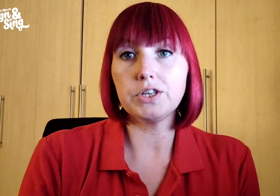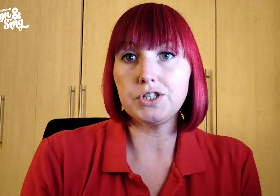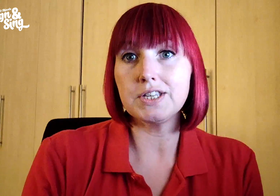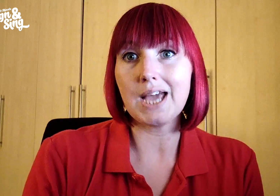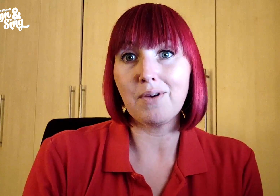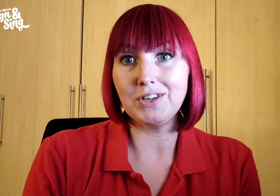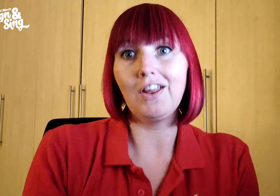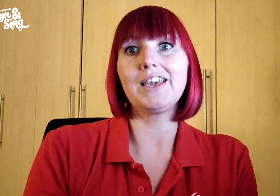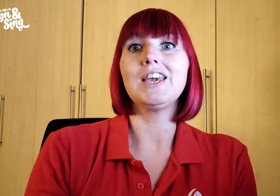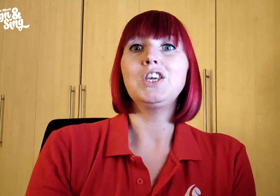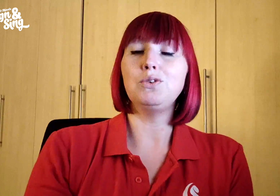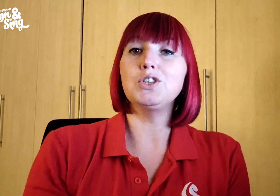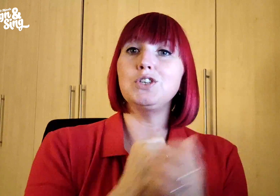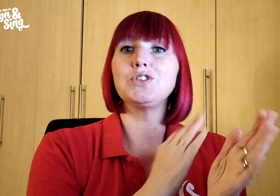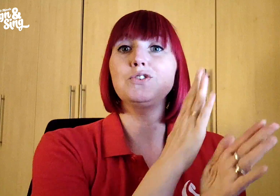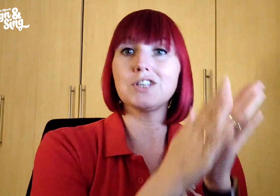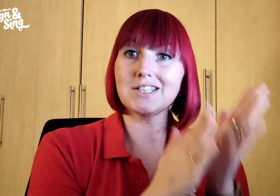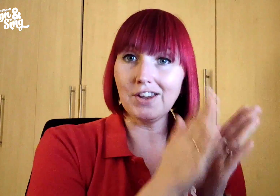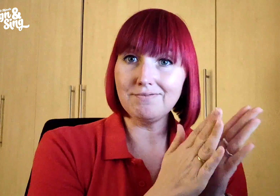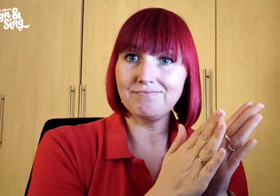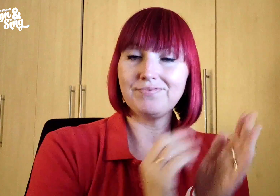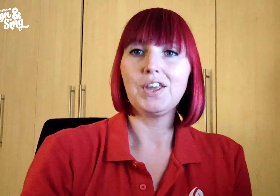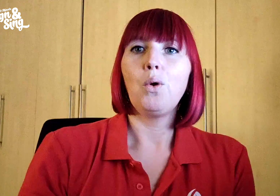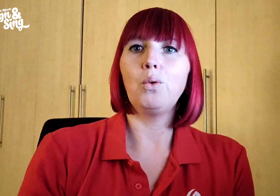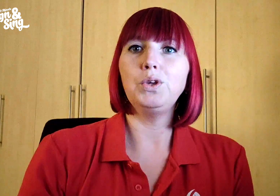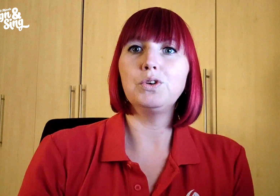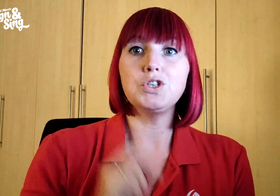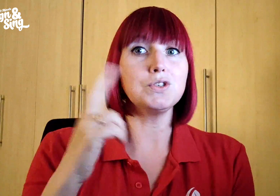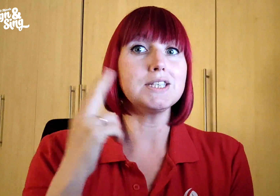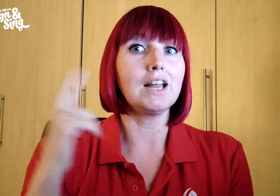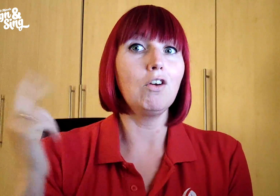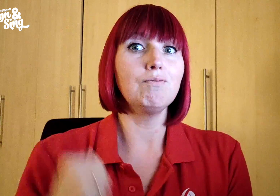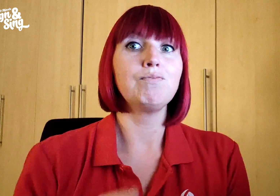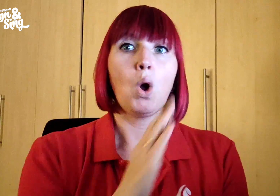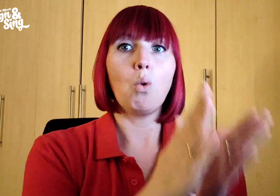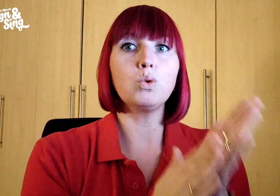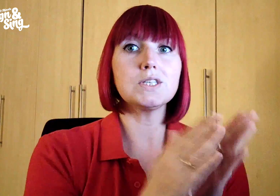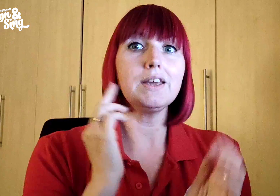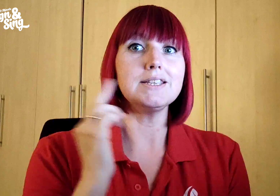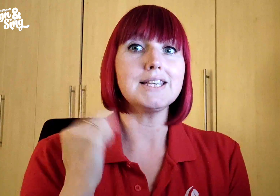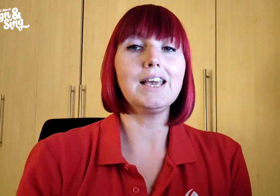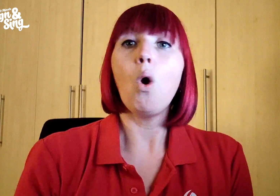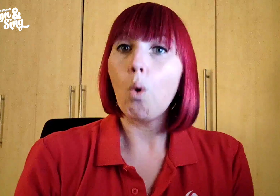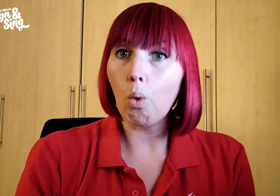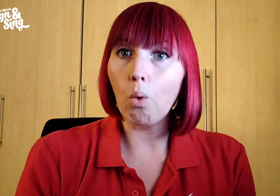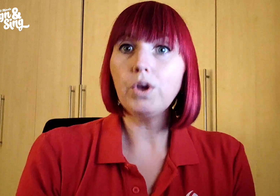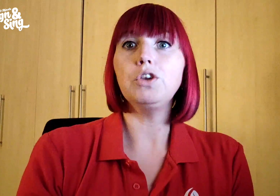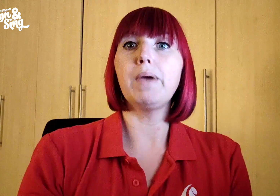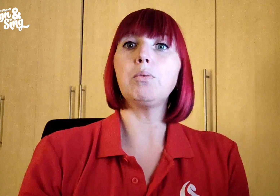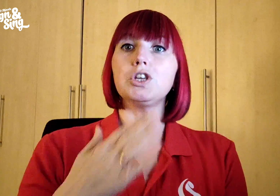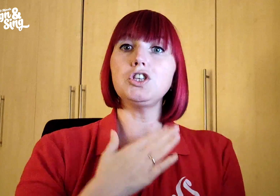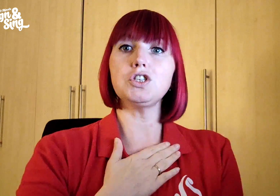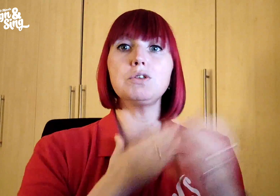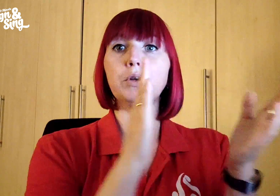to do this however you like. You can choose to just sign, or you could choose to sing along, or sign and sing, or